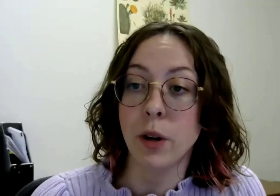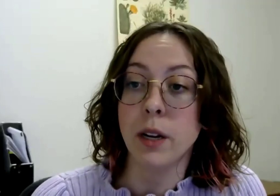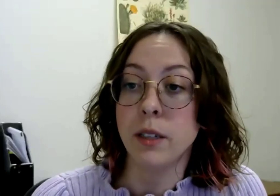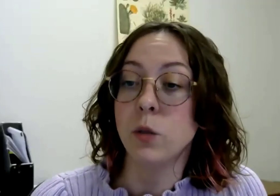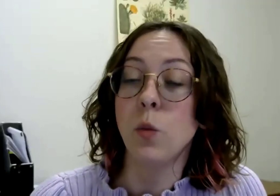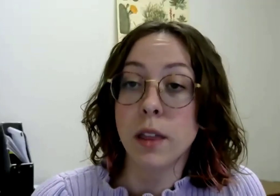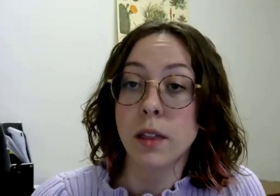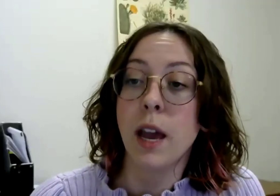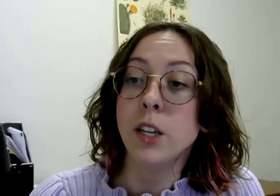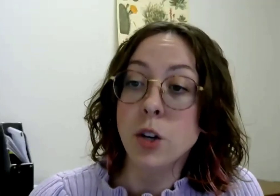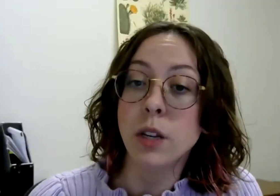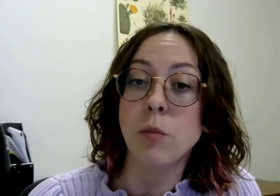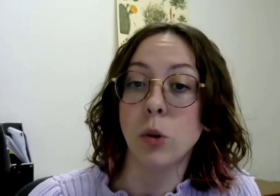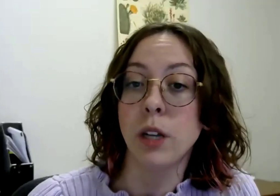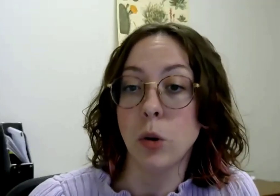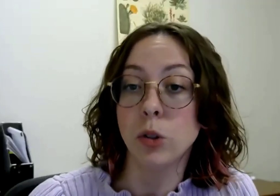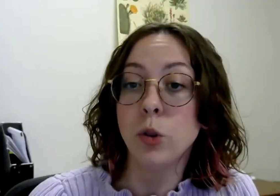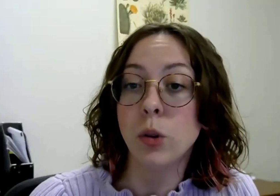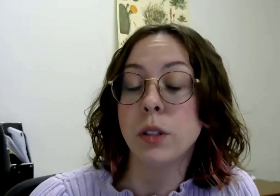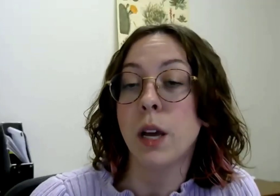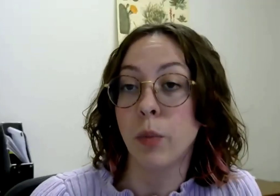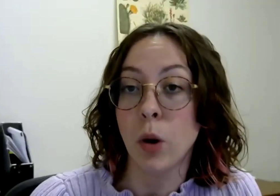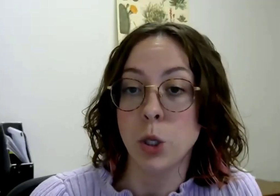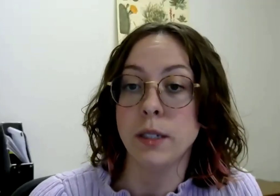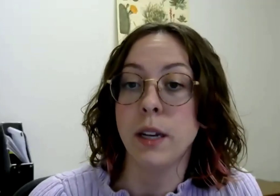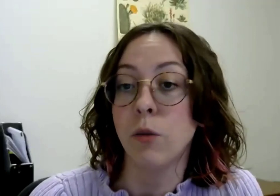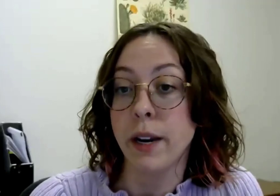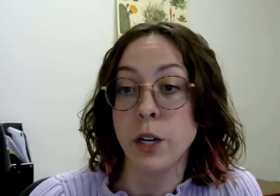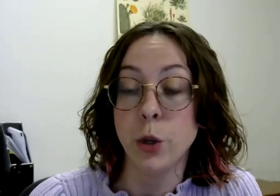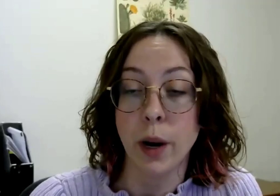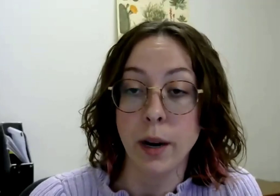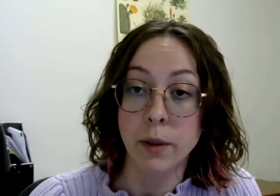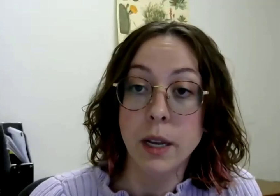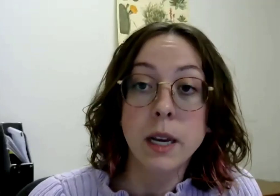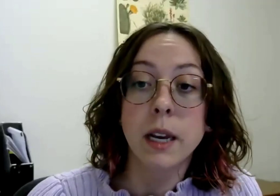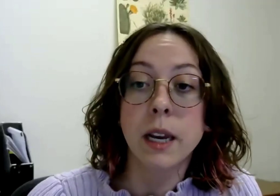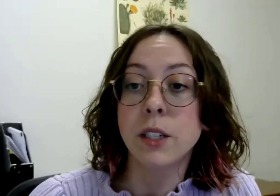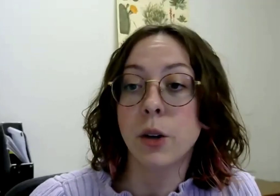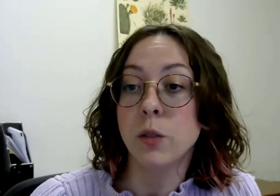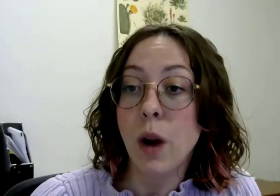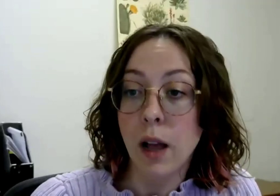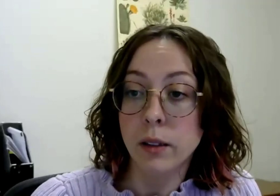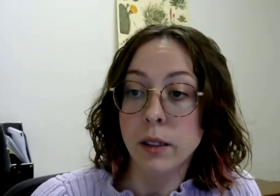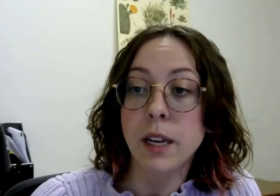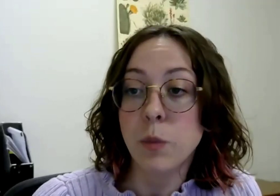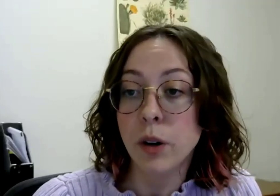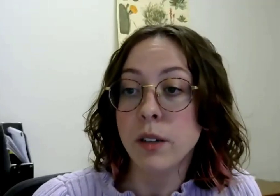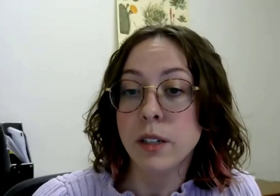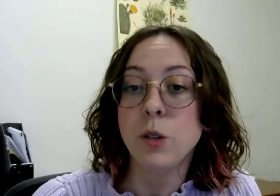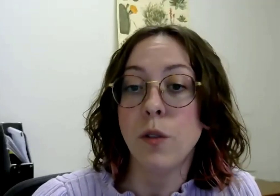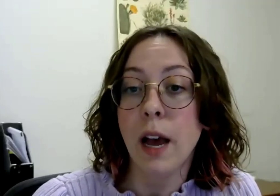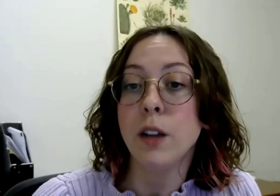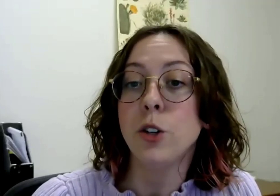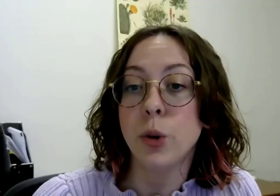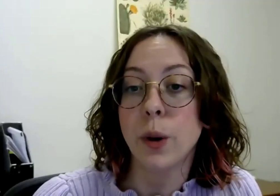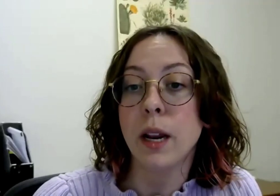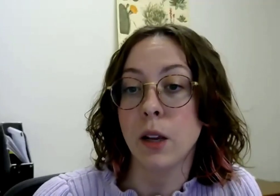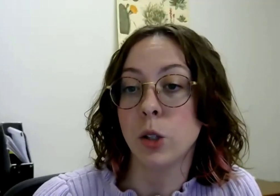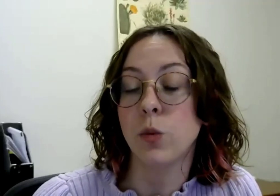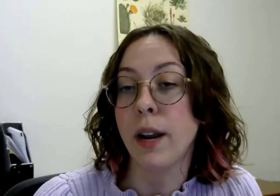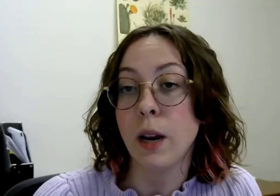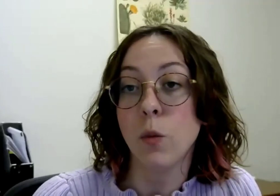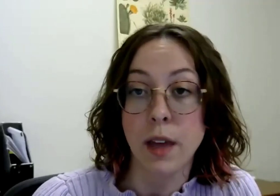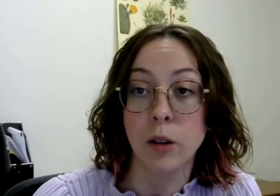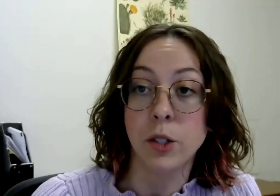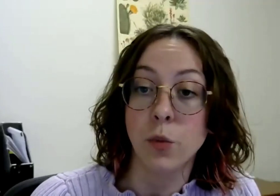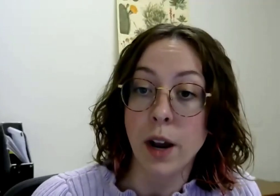own experiences with and using multimodal tools and approaches in writing tutoring. Consider as well the experiences you have had tutoring